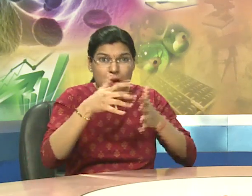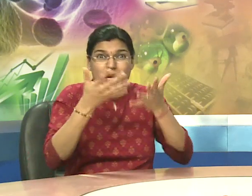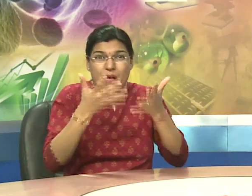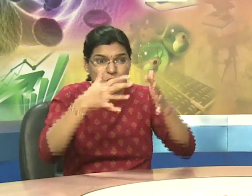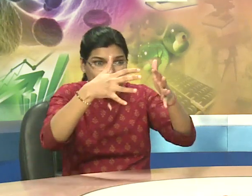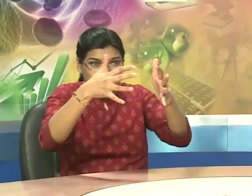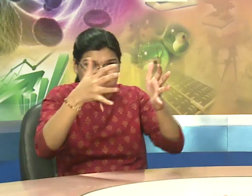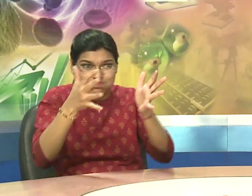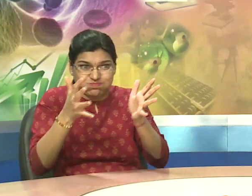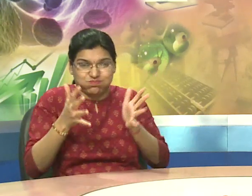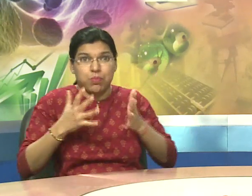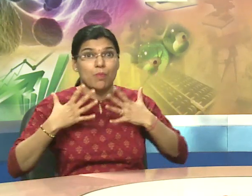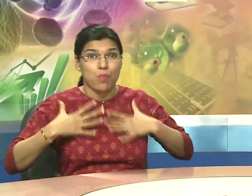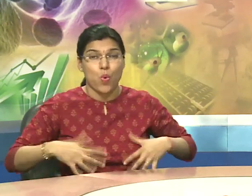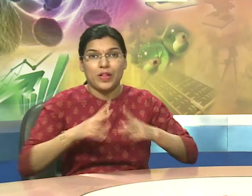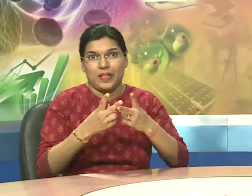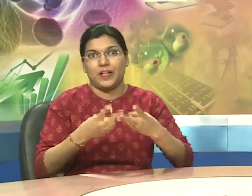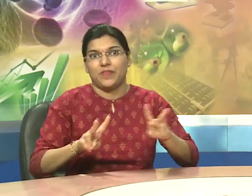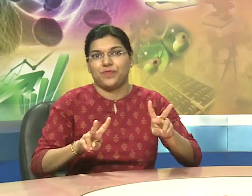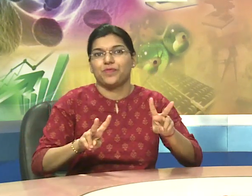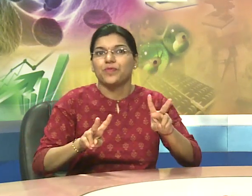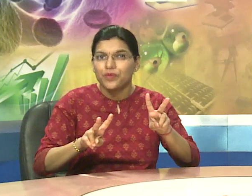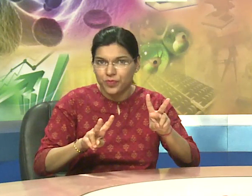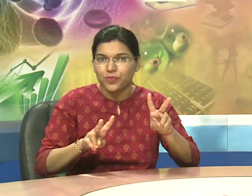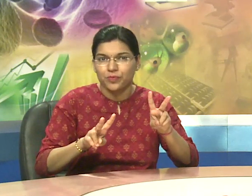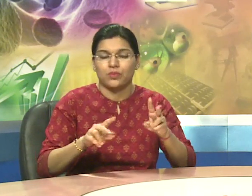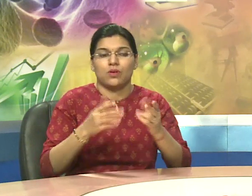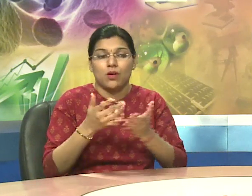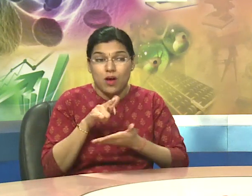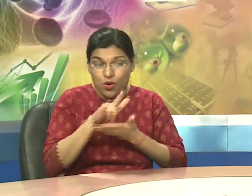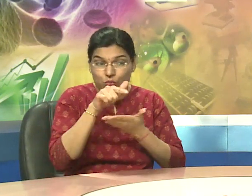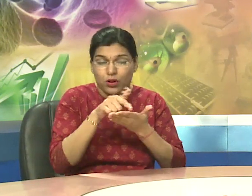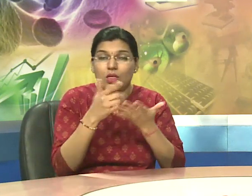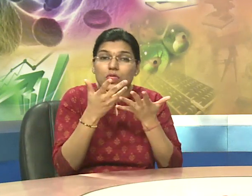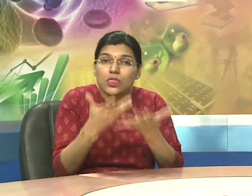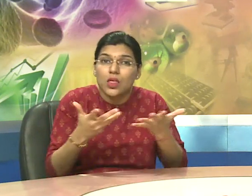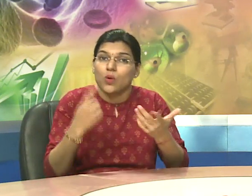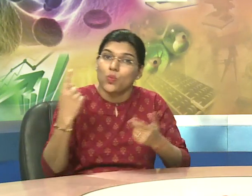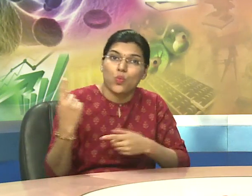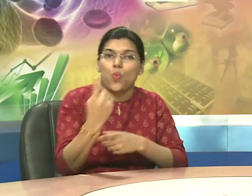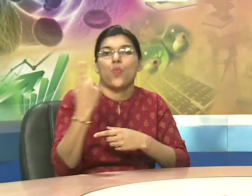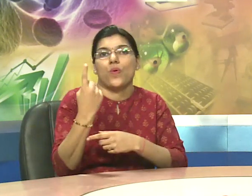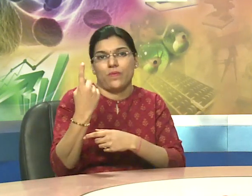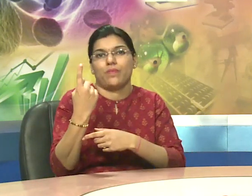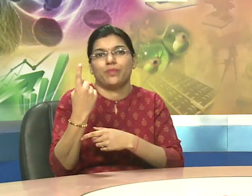and luggages travel from one place to another is termed as cargo